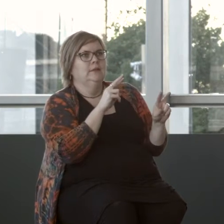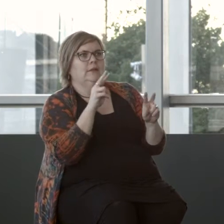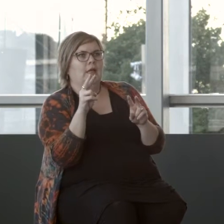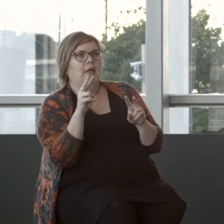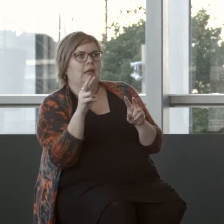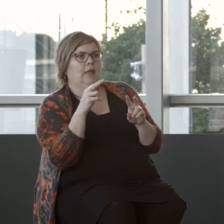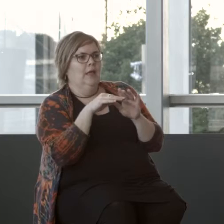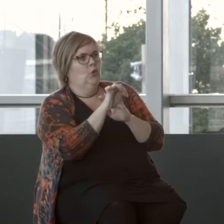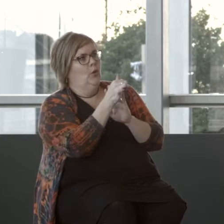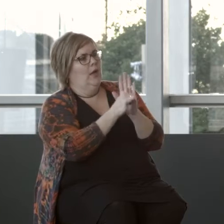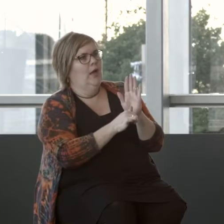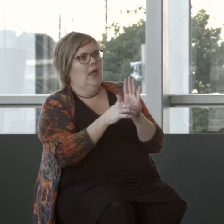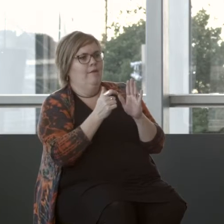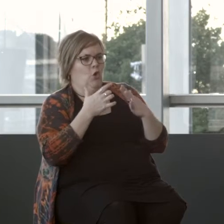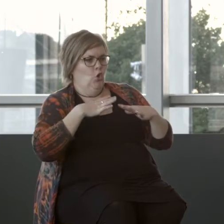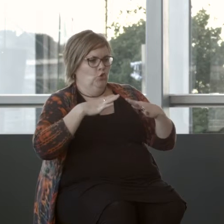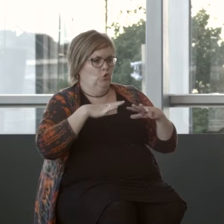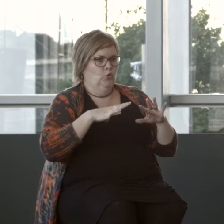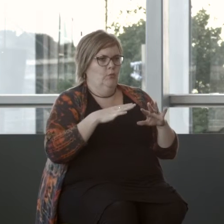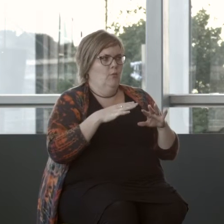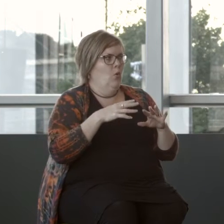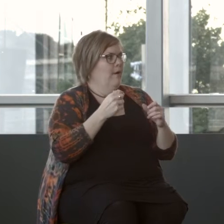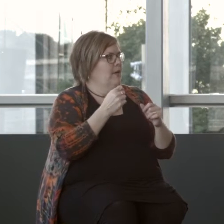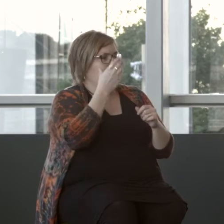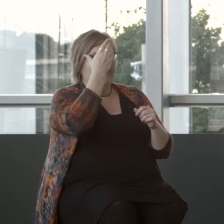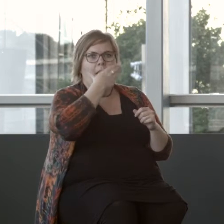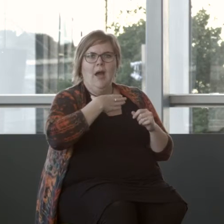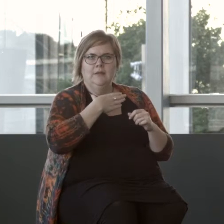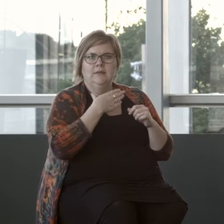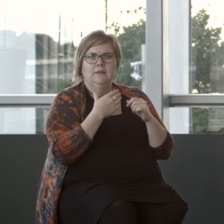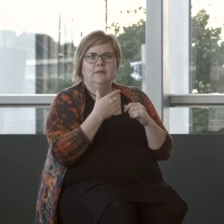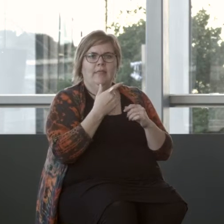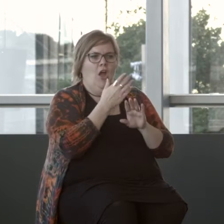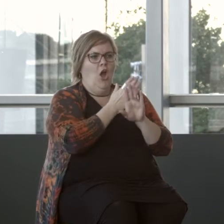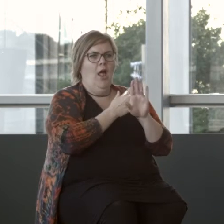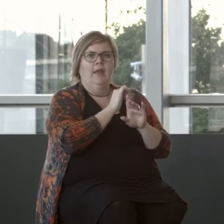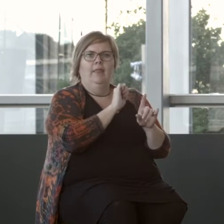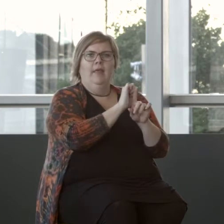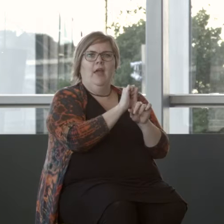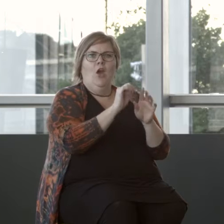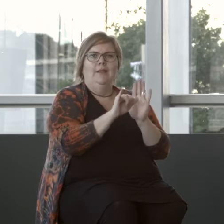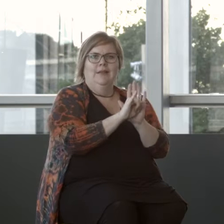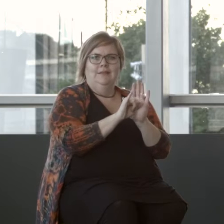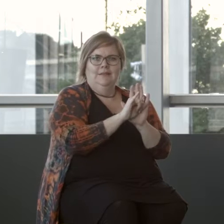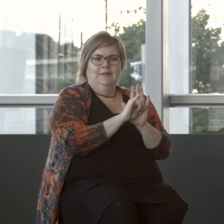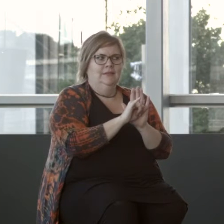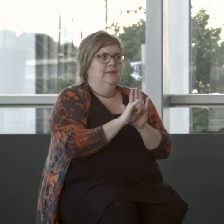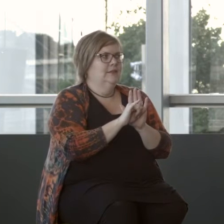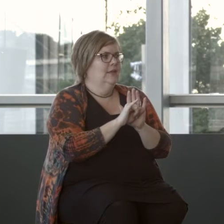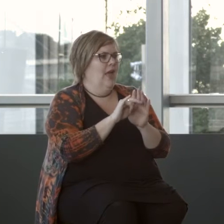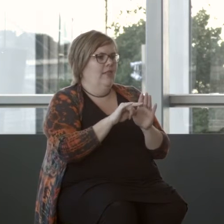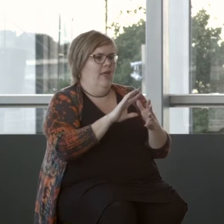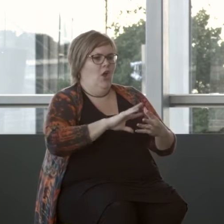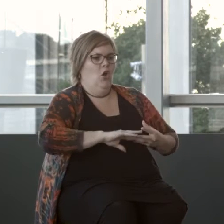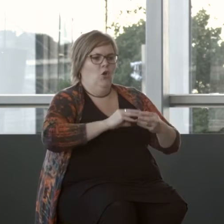are wearing costumes, are wearing even masks. They're in a way concealing their own identity and constructing